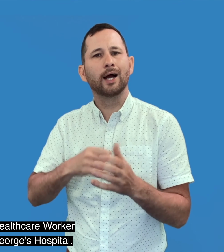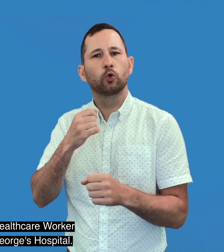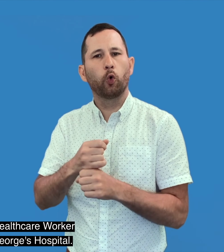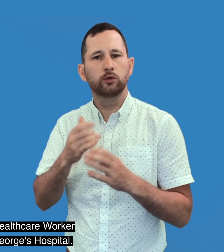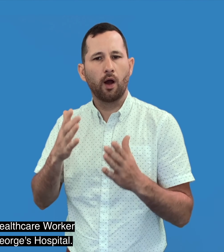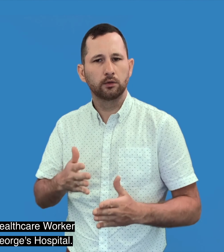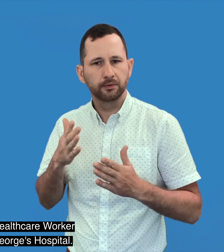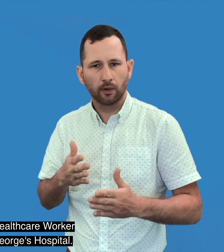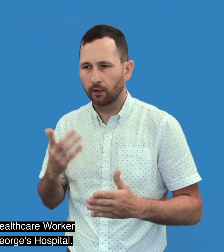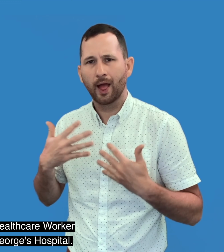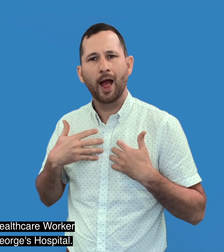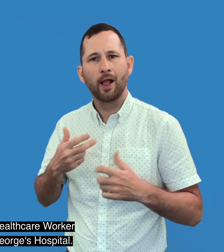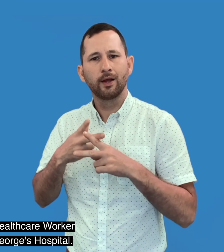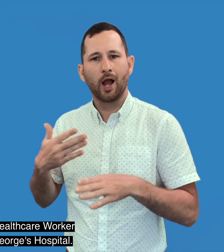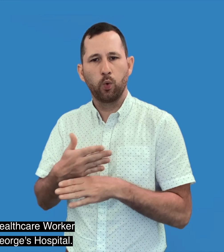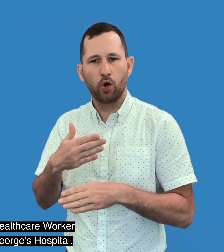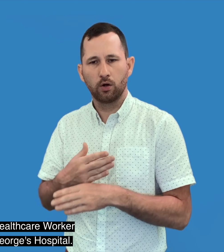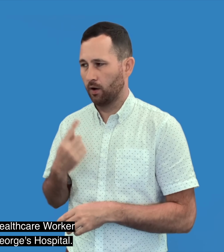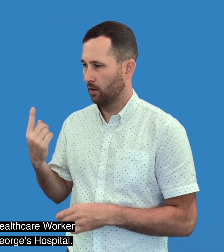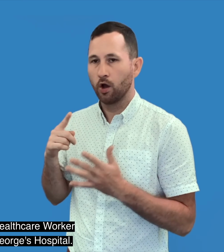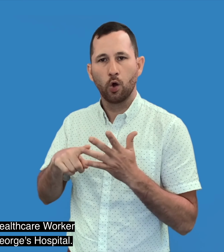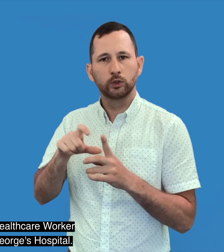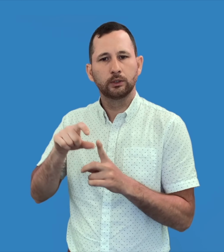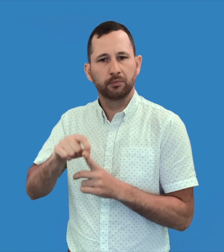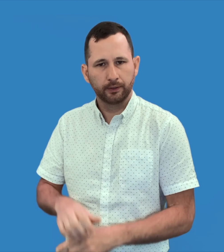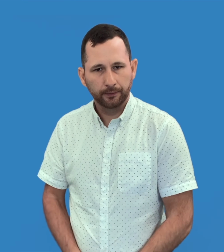ODP healthcare worker at St George's Hospital.